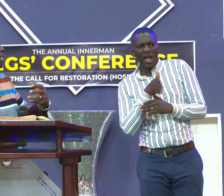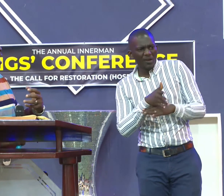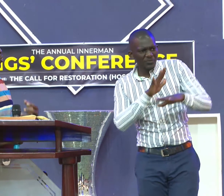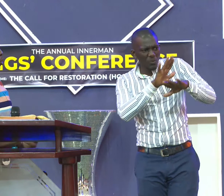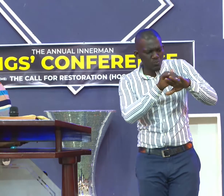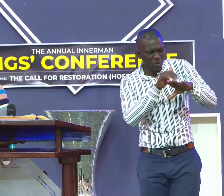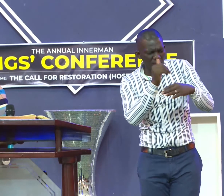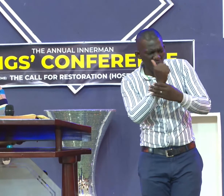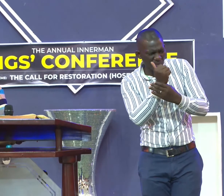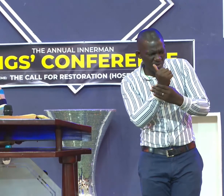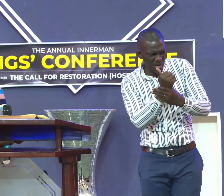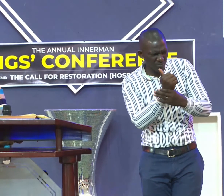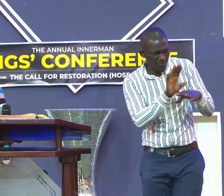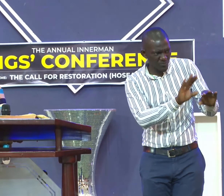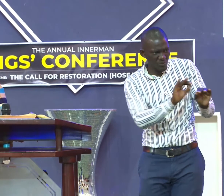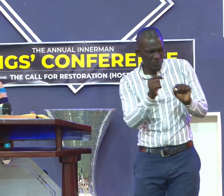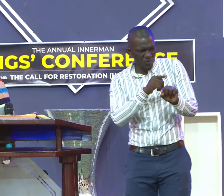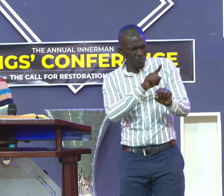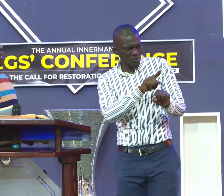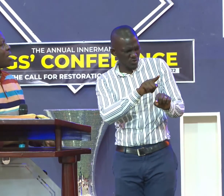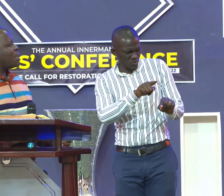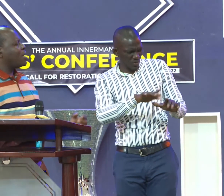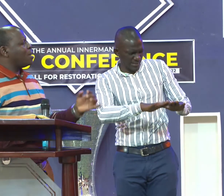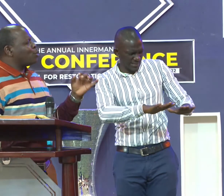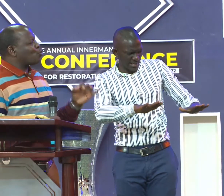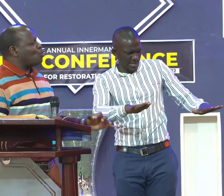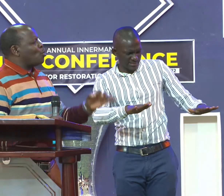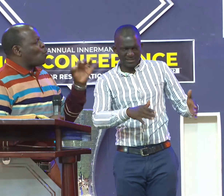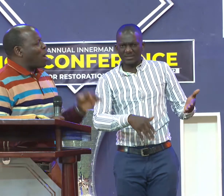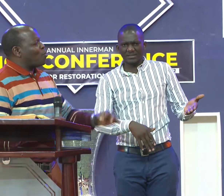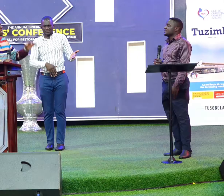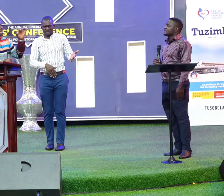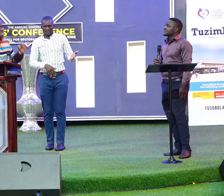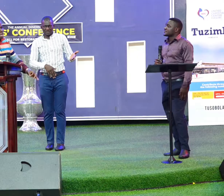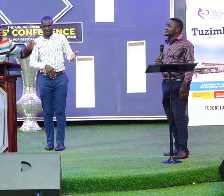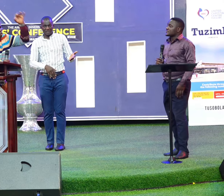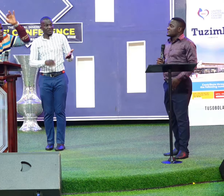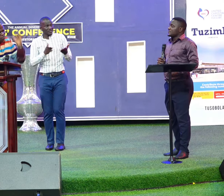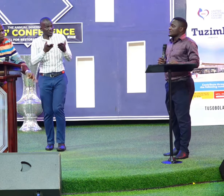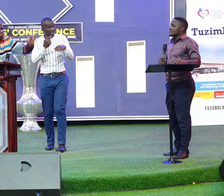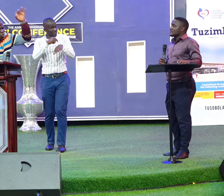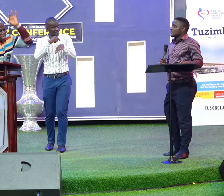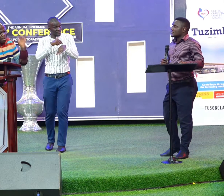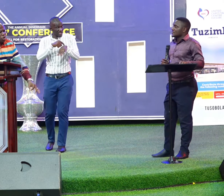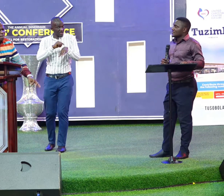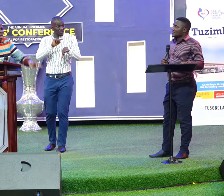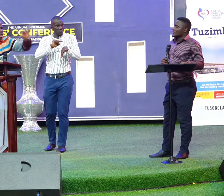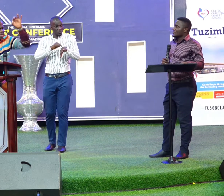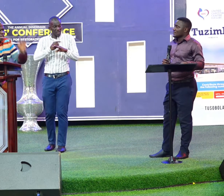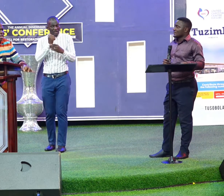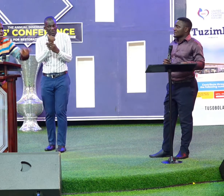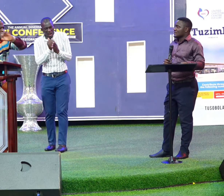mu nsi yannyo, after he calls him that come out of your father's house, waliwo ekiseera we yava mu kkubo lya